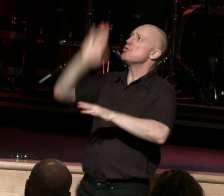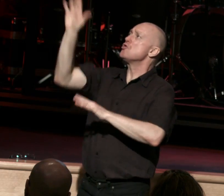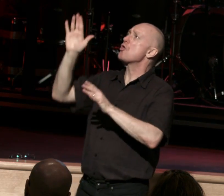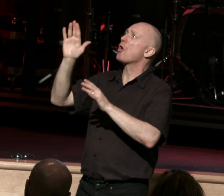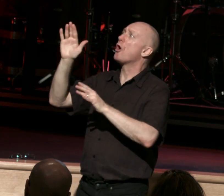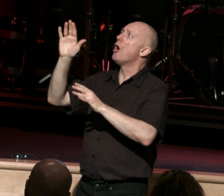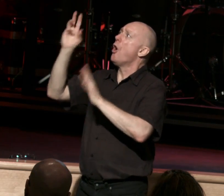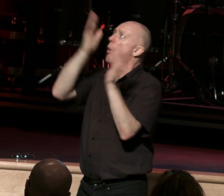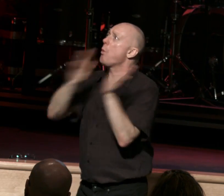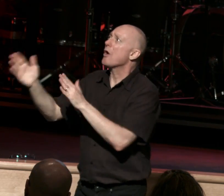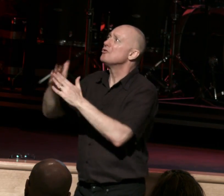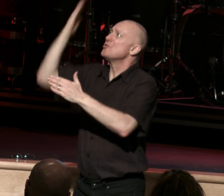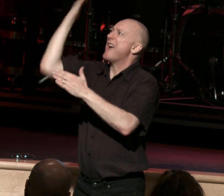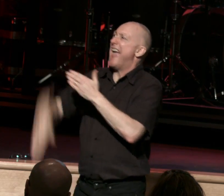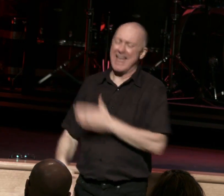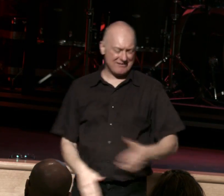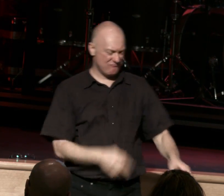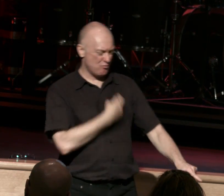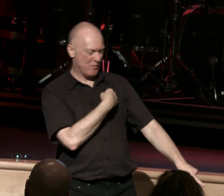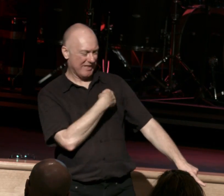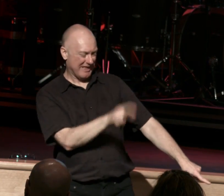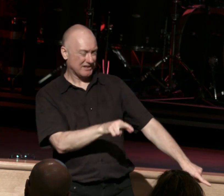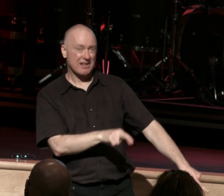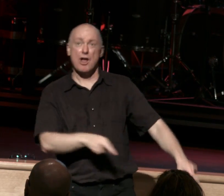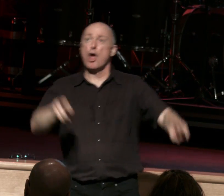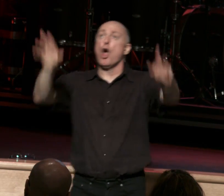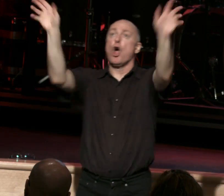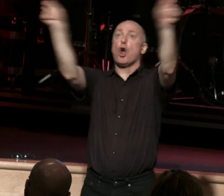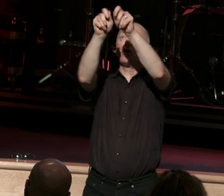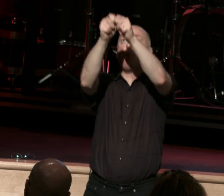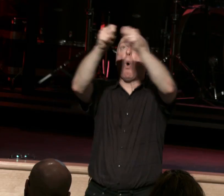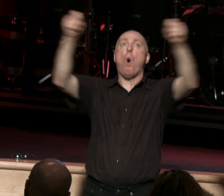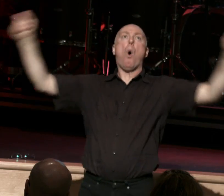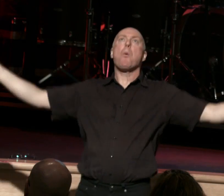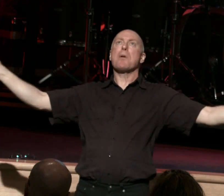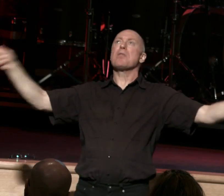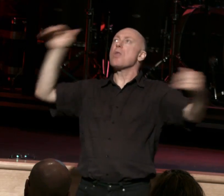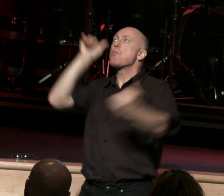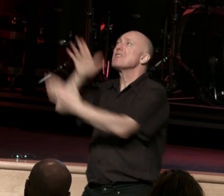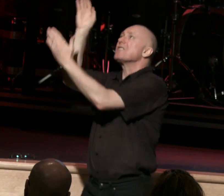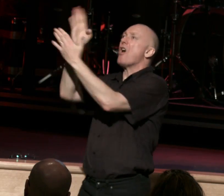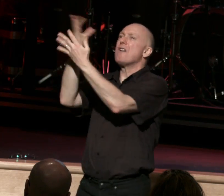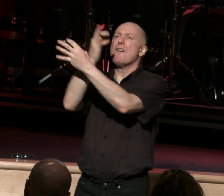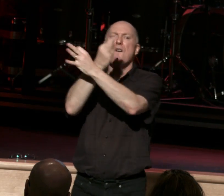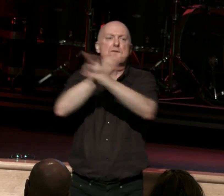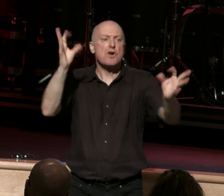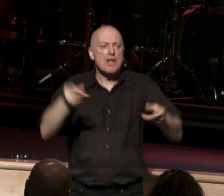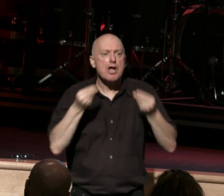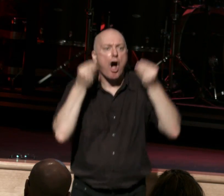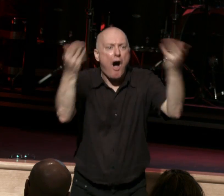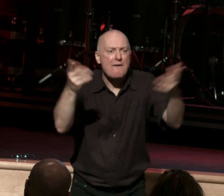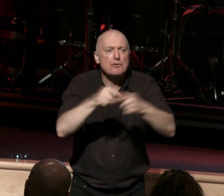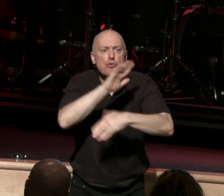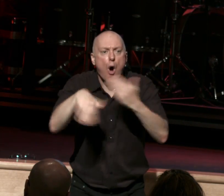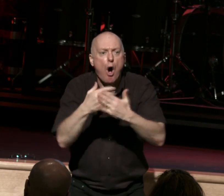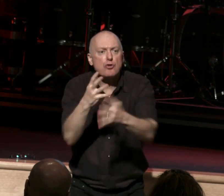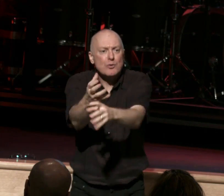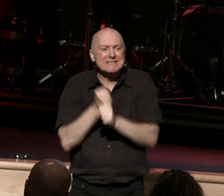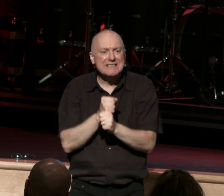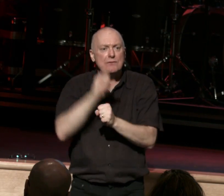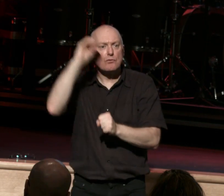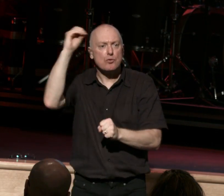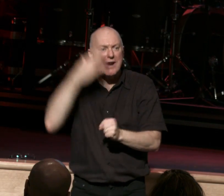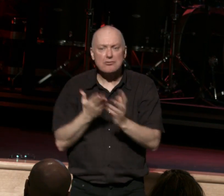to do your will, to end ritual, and to open up the curtain that the presence of God might be freely offered to all those who receive the